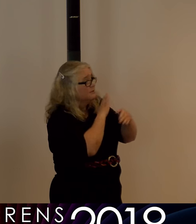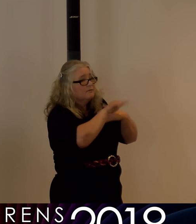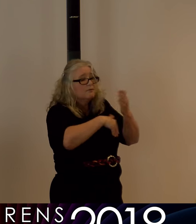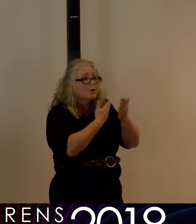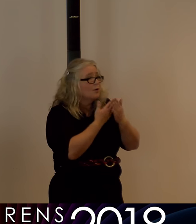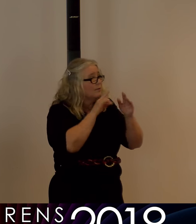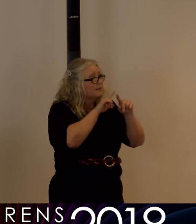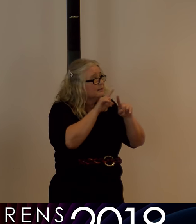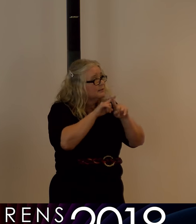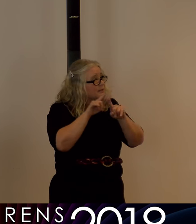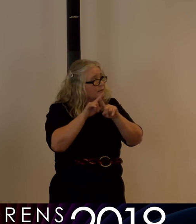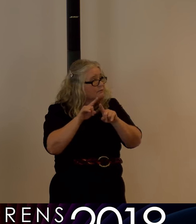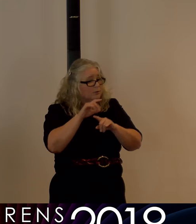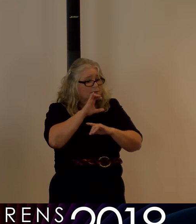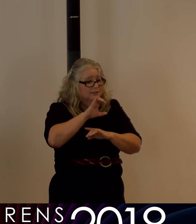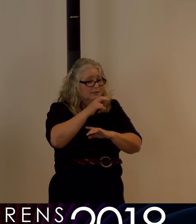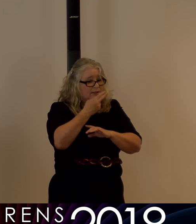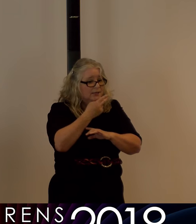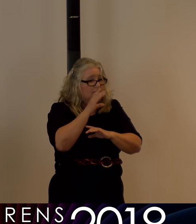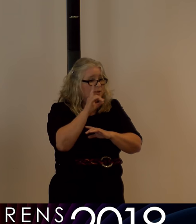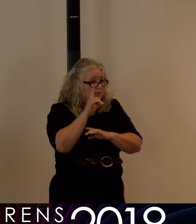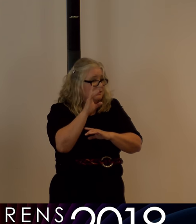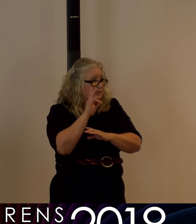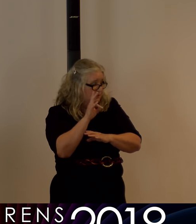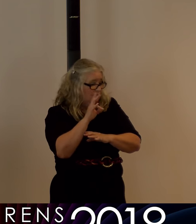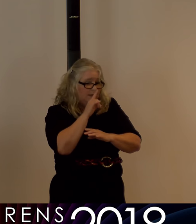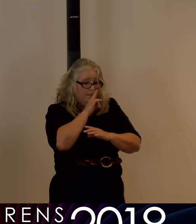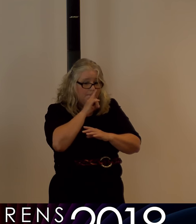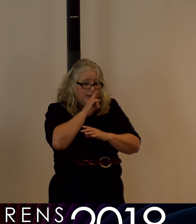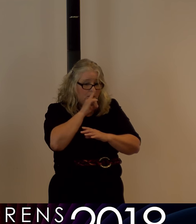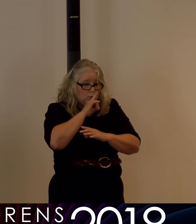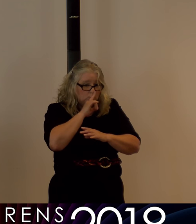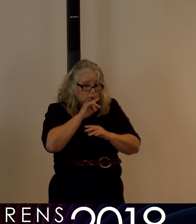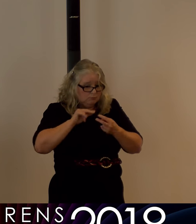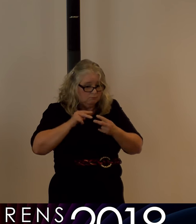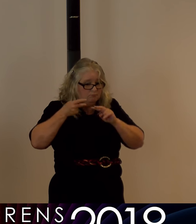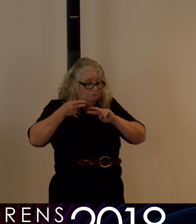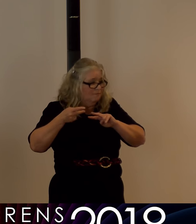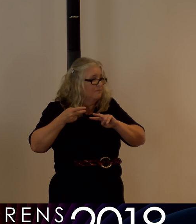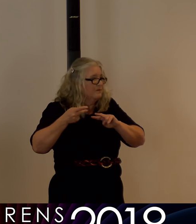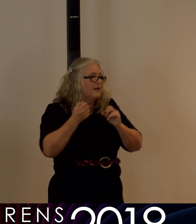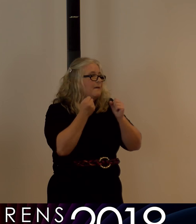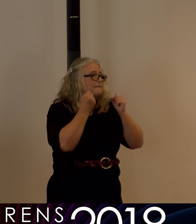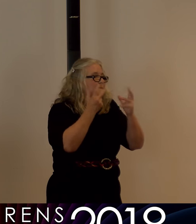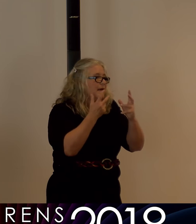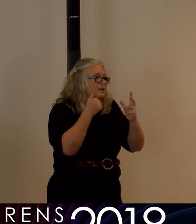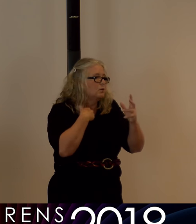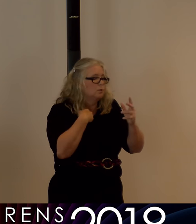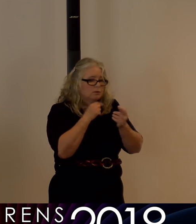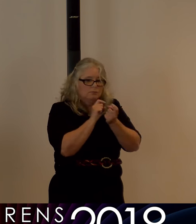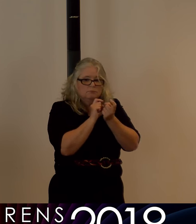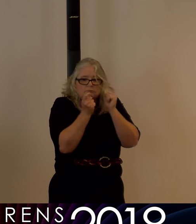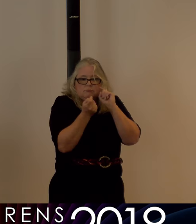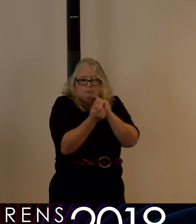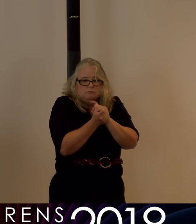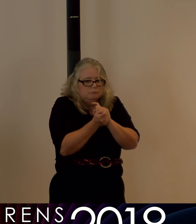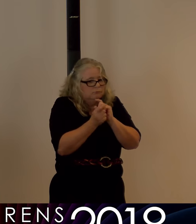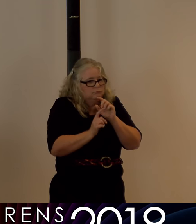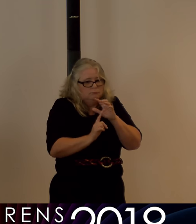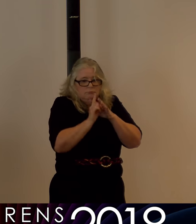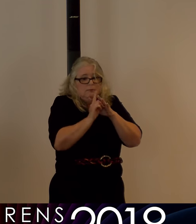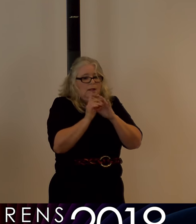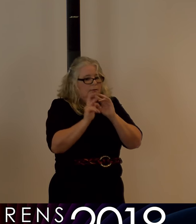different CHD7 mutant mouse strains. So many of them were spontaneous mutations that people found looking